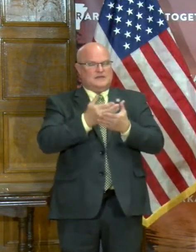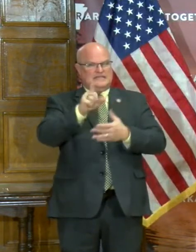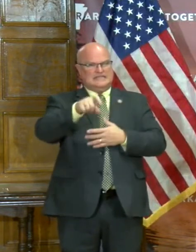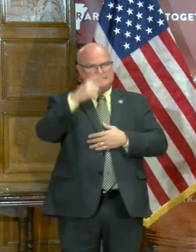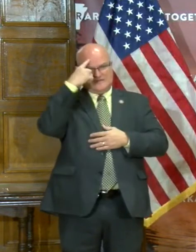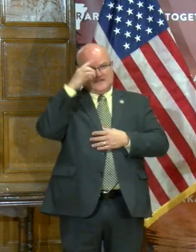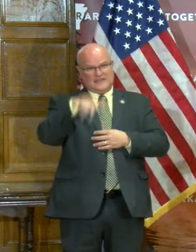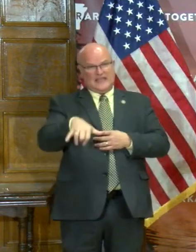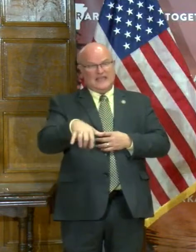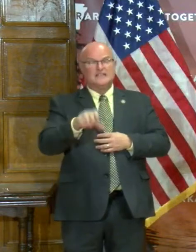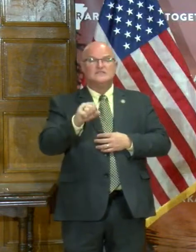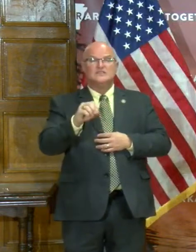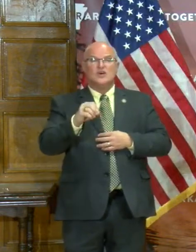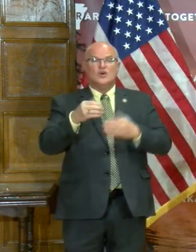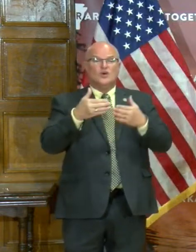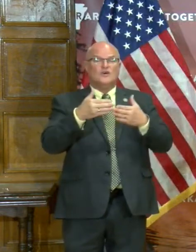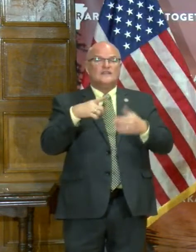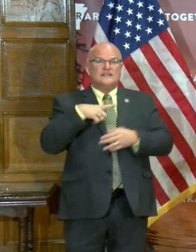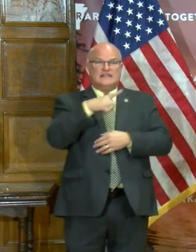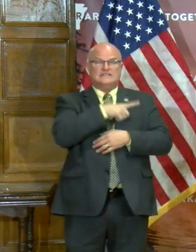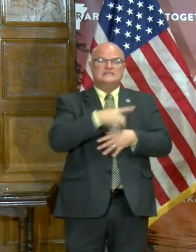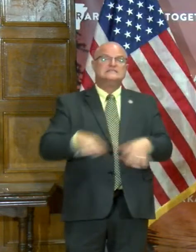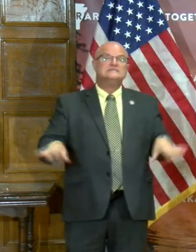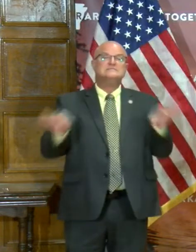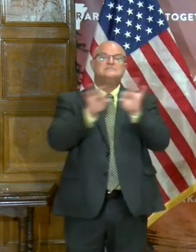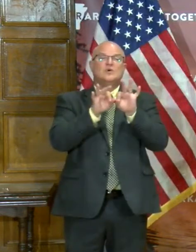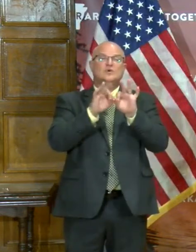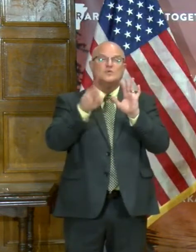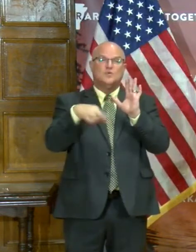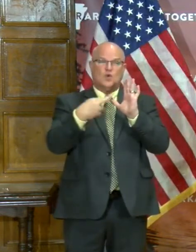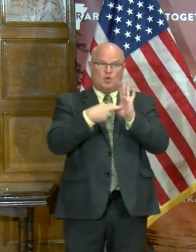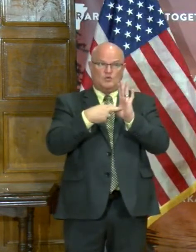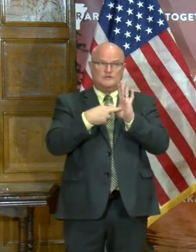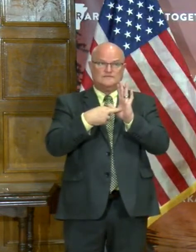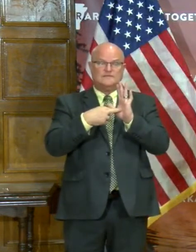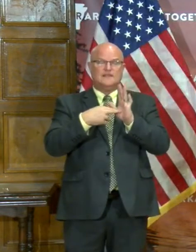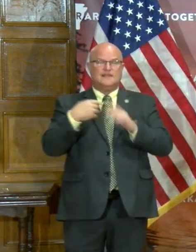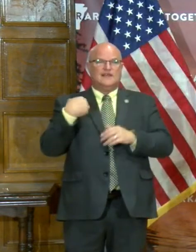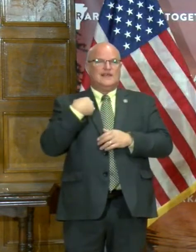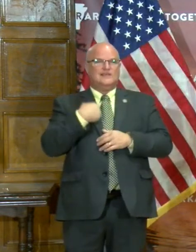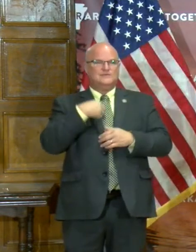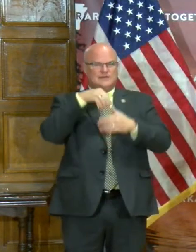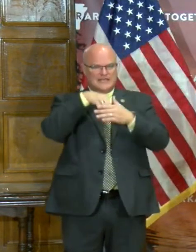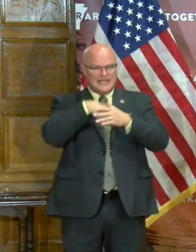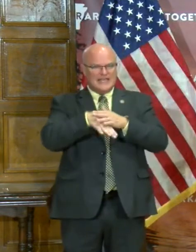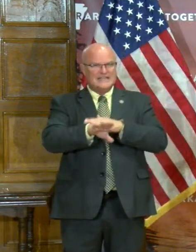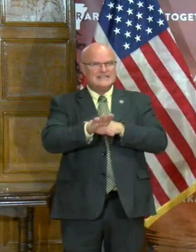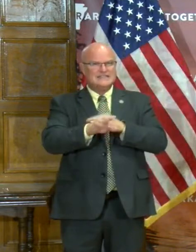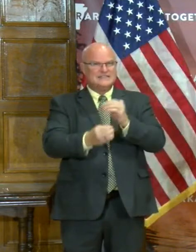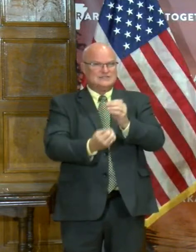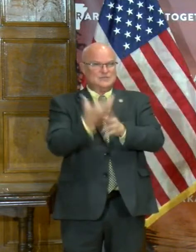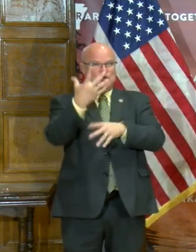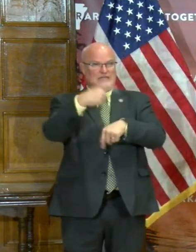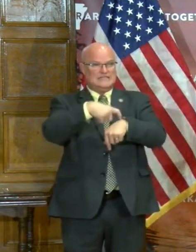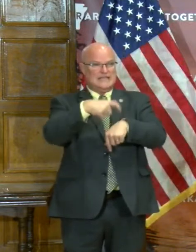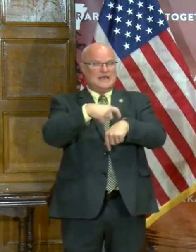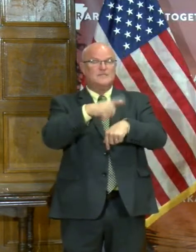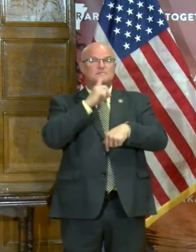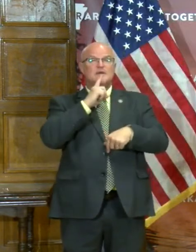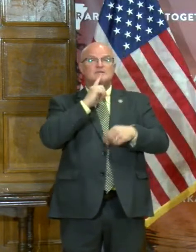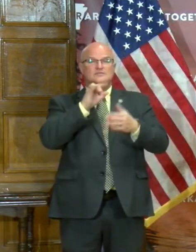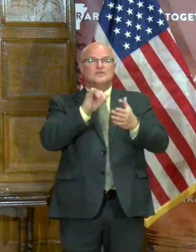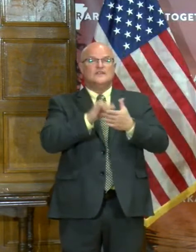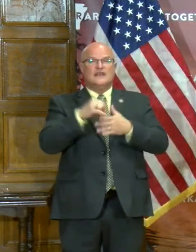necessary for it. So the General Assembly plays a very important role as we head into the spring to make